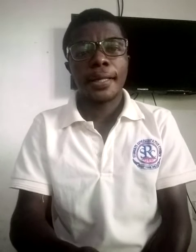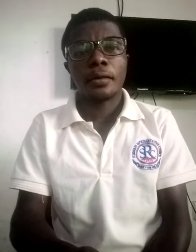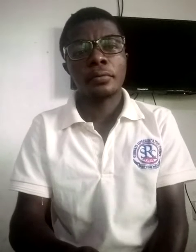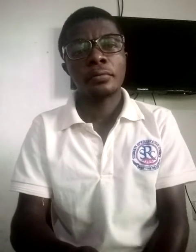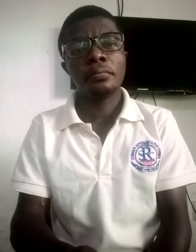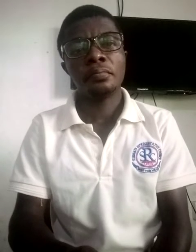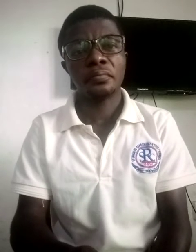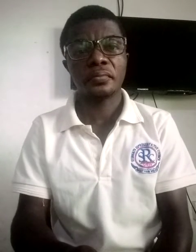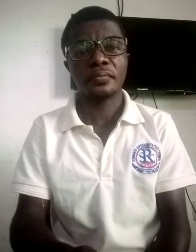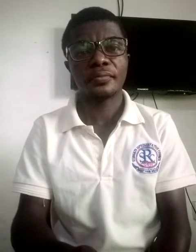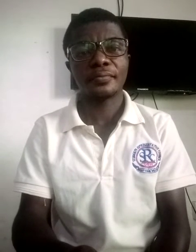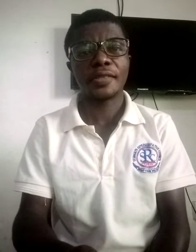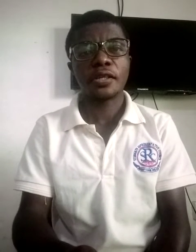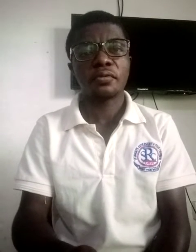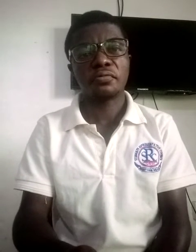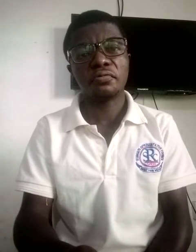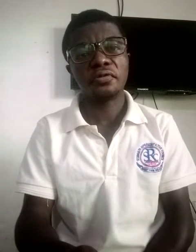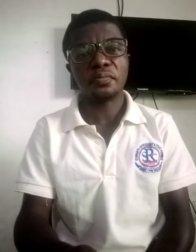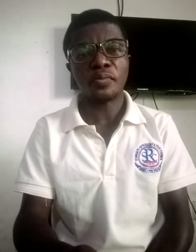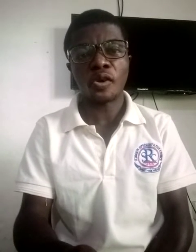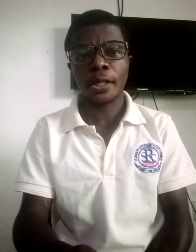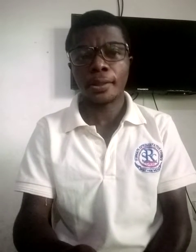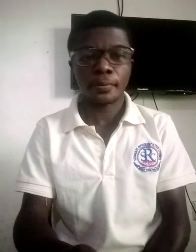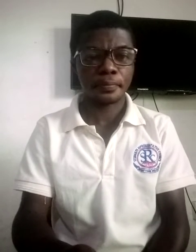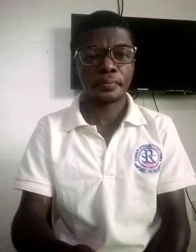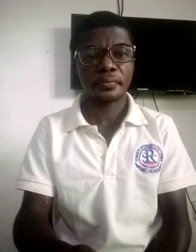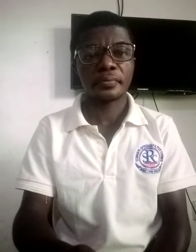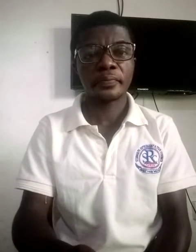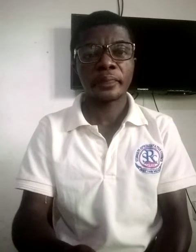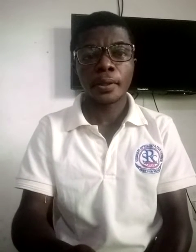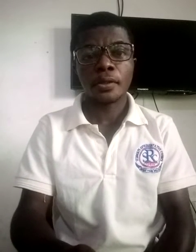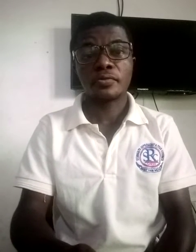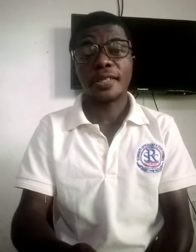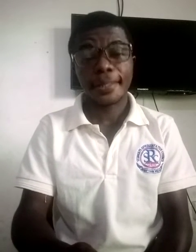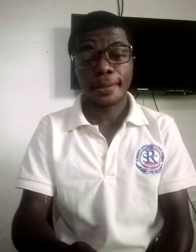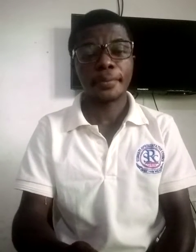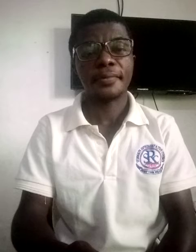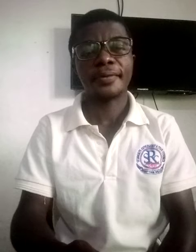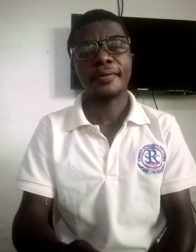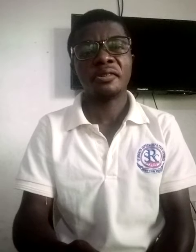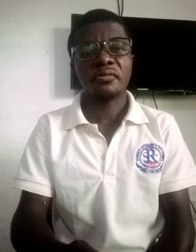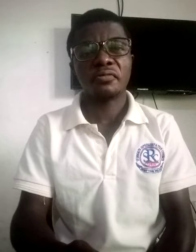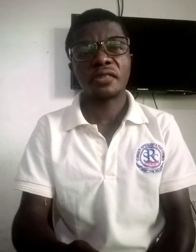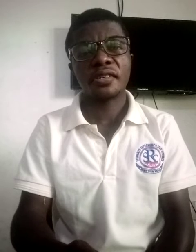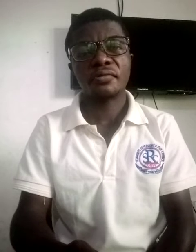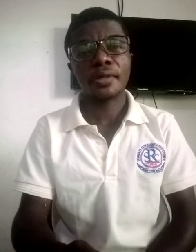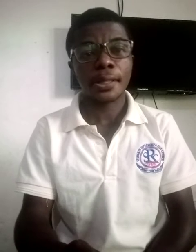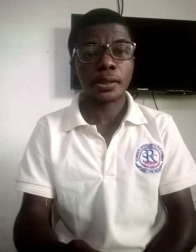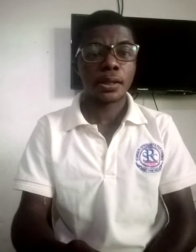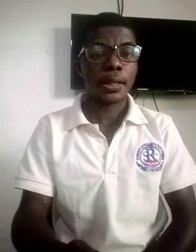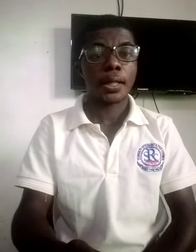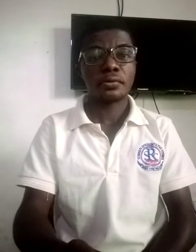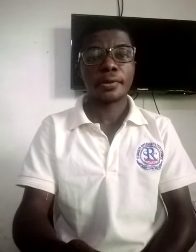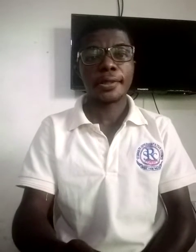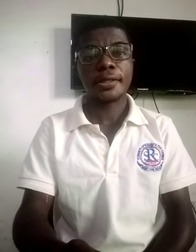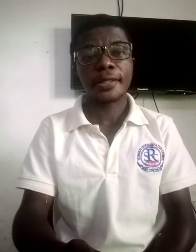Hello, good morning. Today we are going to look at how to initiate